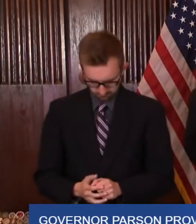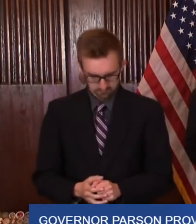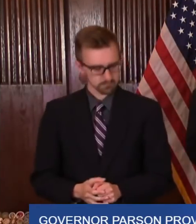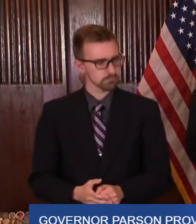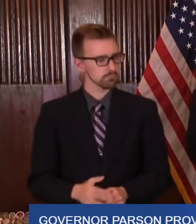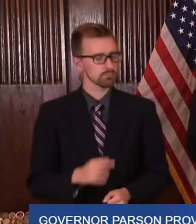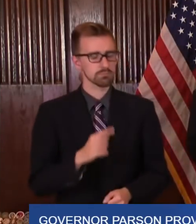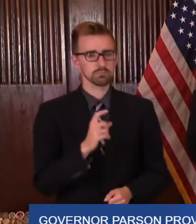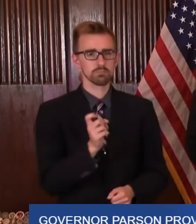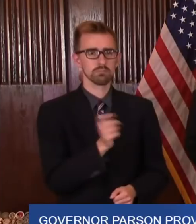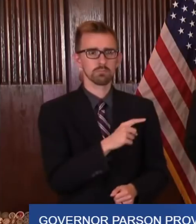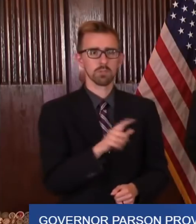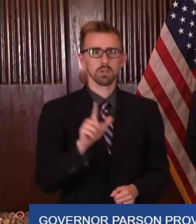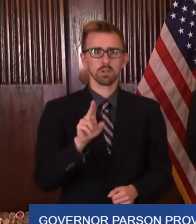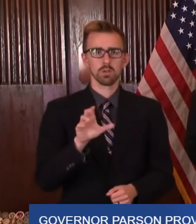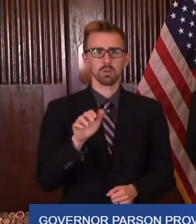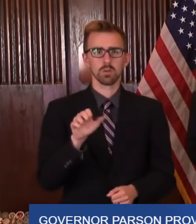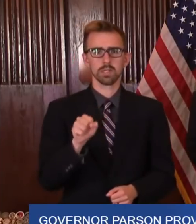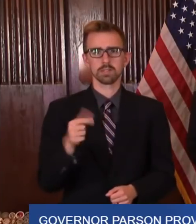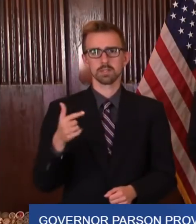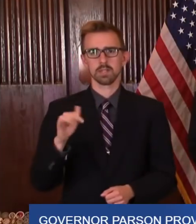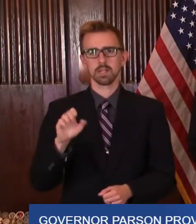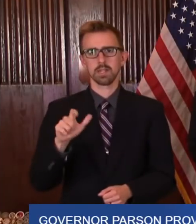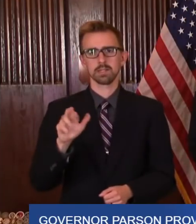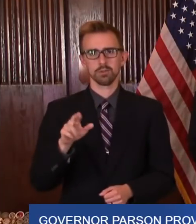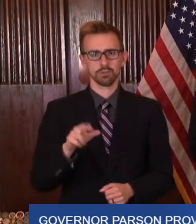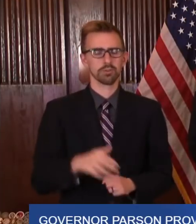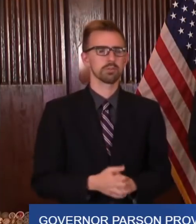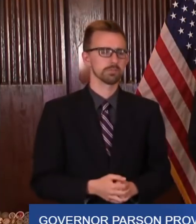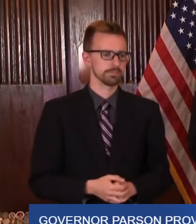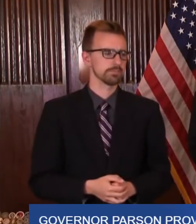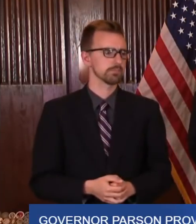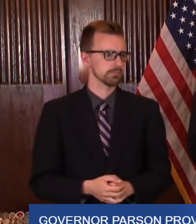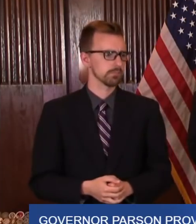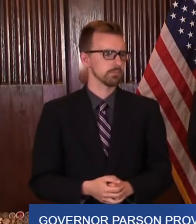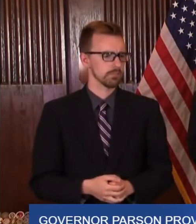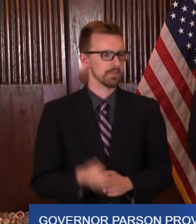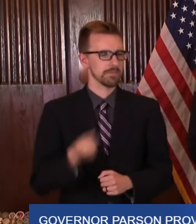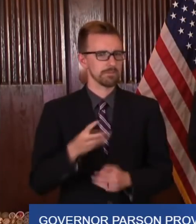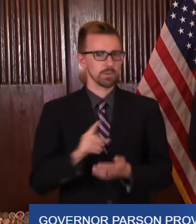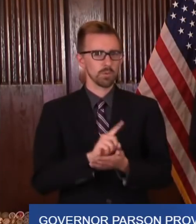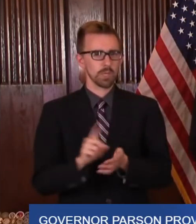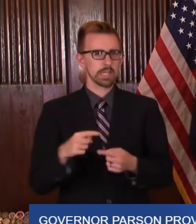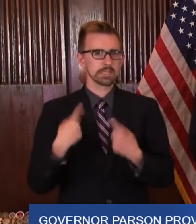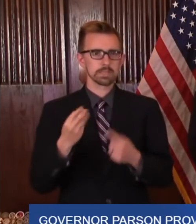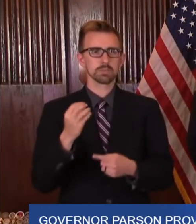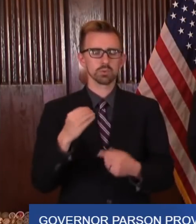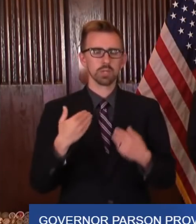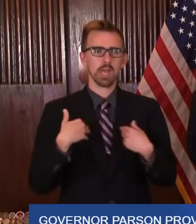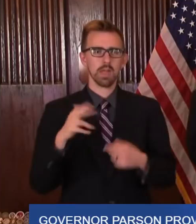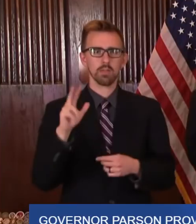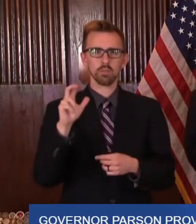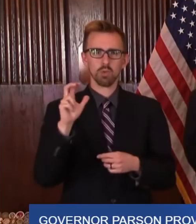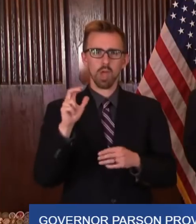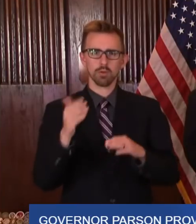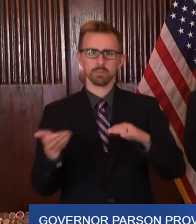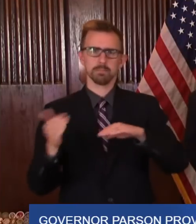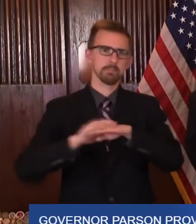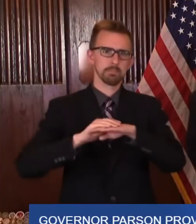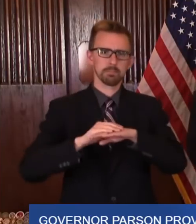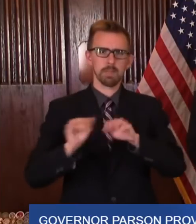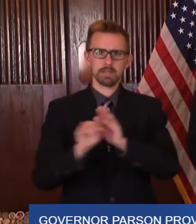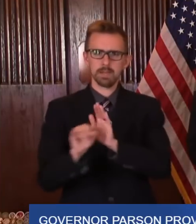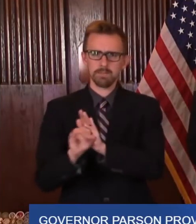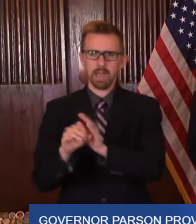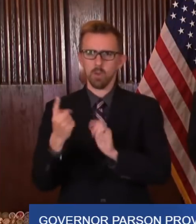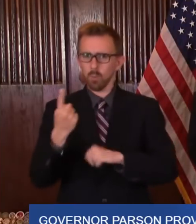Dr. Williams, this question is from Lucas Geisler, ABC 17. It's been a few weeks since Missouri has had a 300-case jump in one day. What do